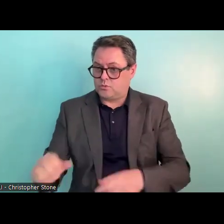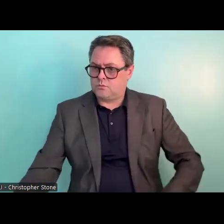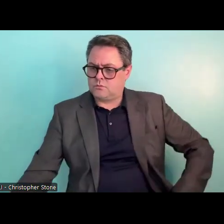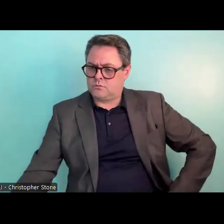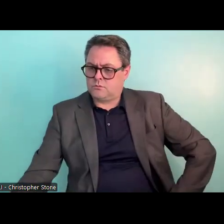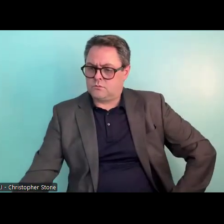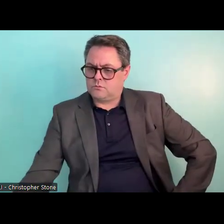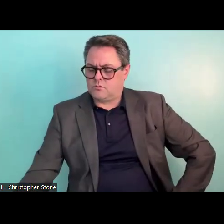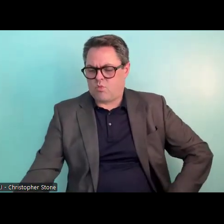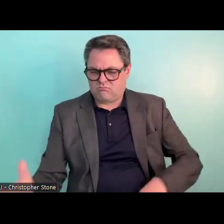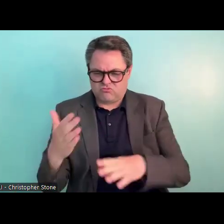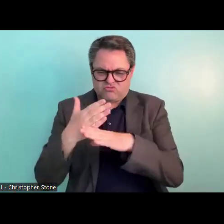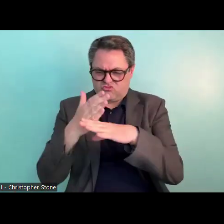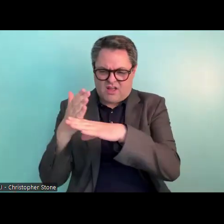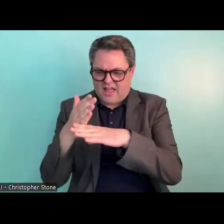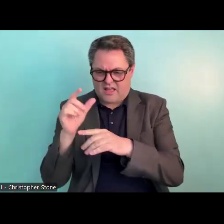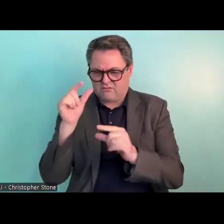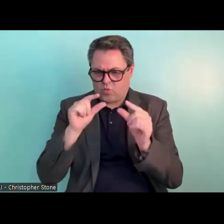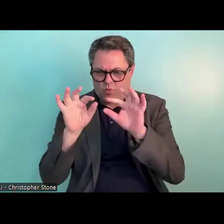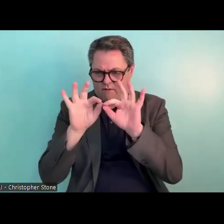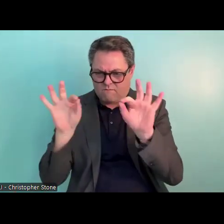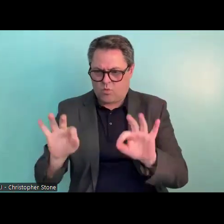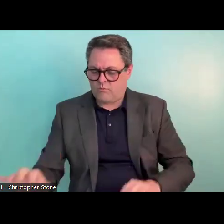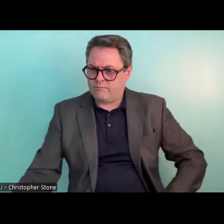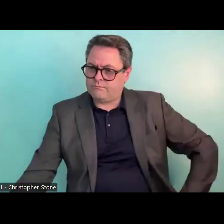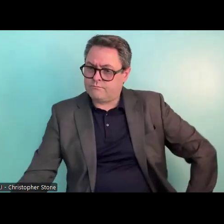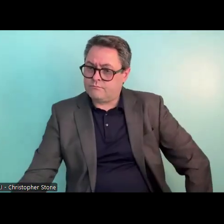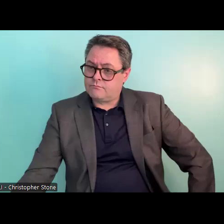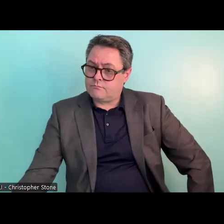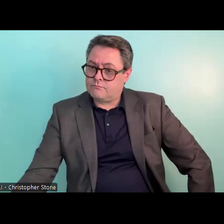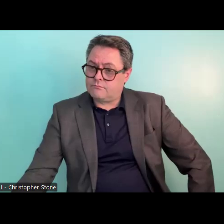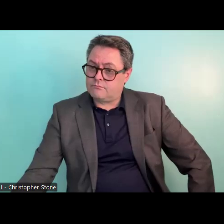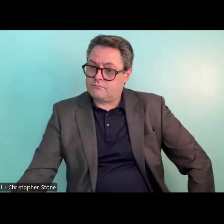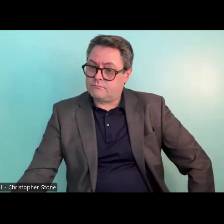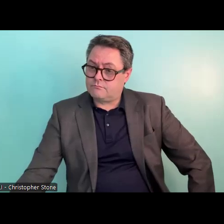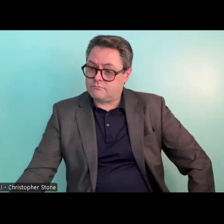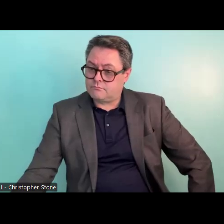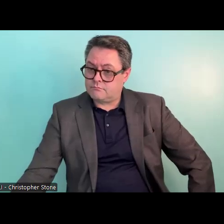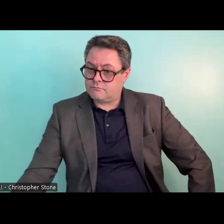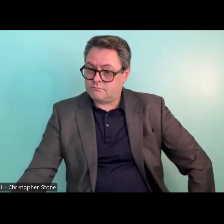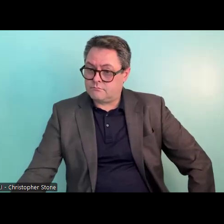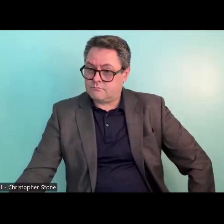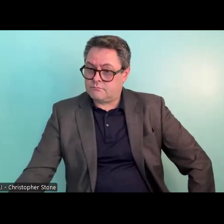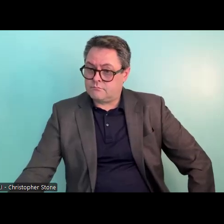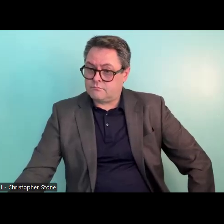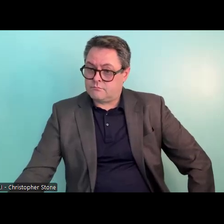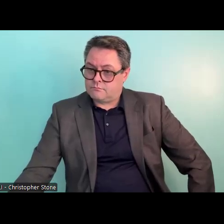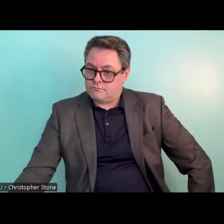to open the vote to allow ANEOS to be a member and share that Google form with the email addresses that we